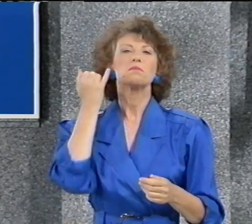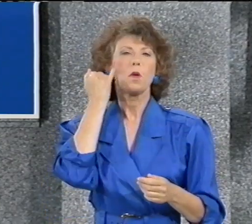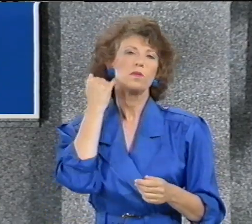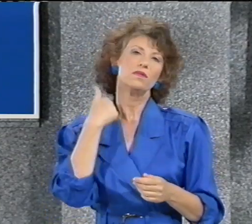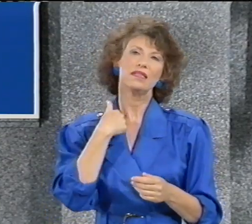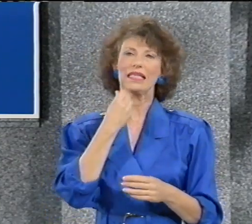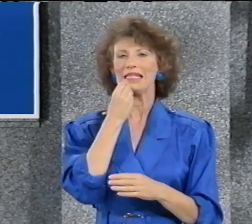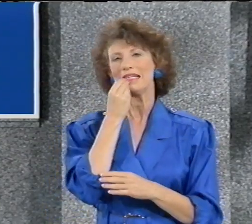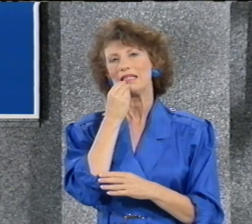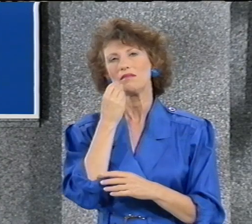words.